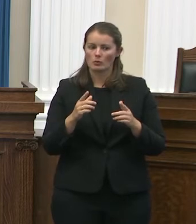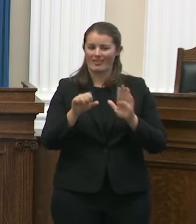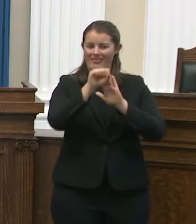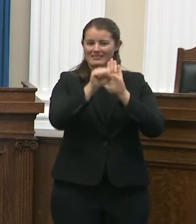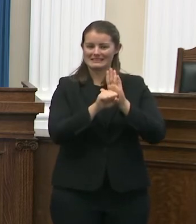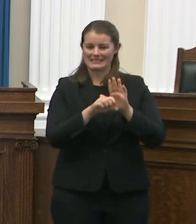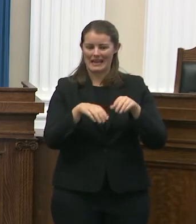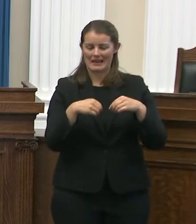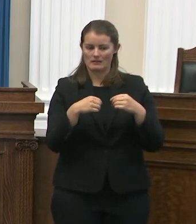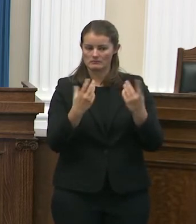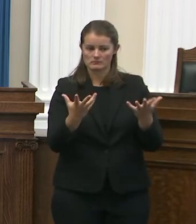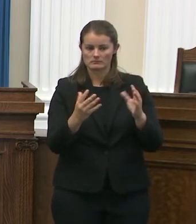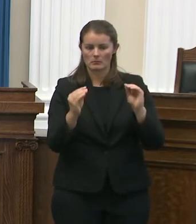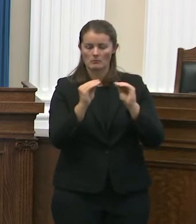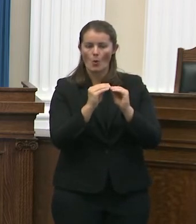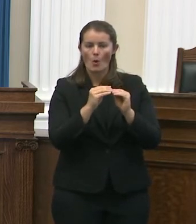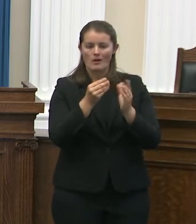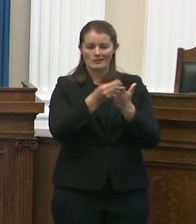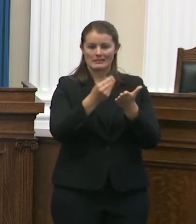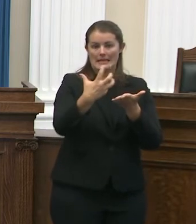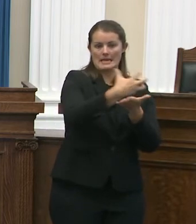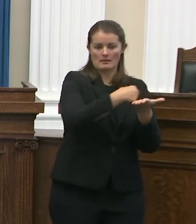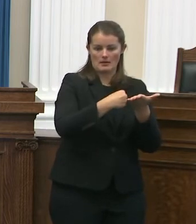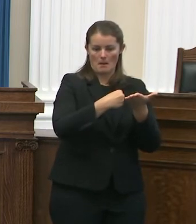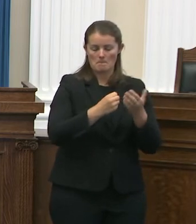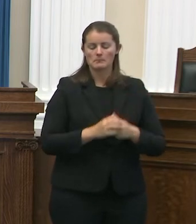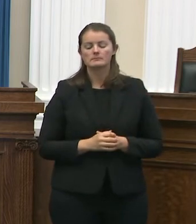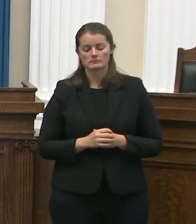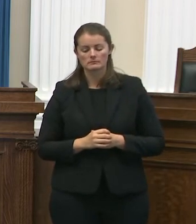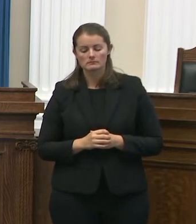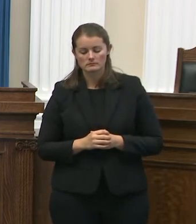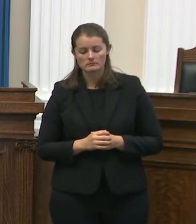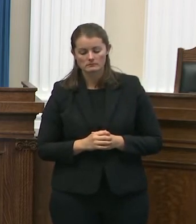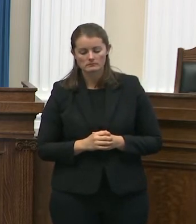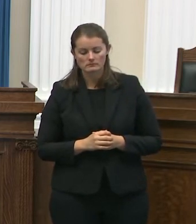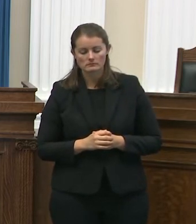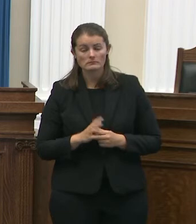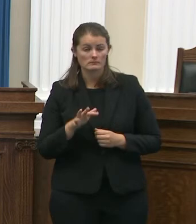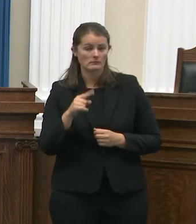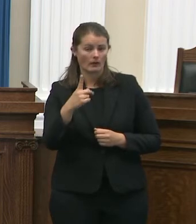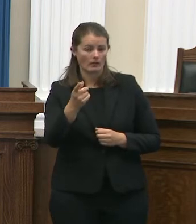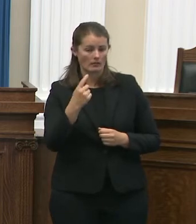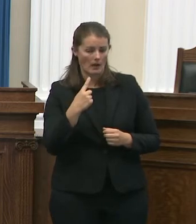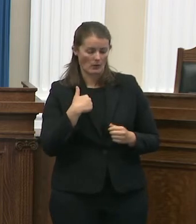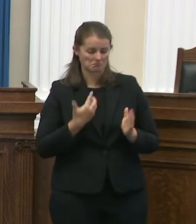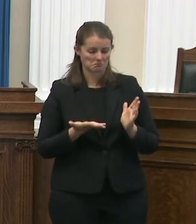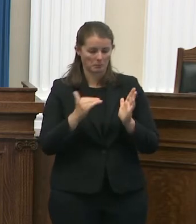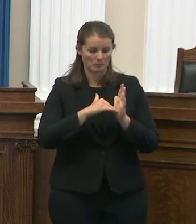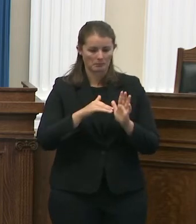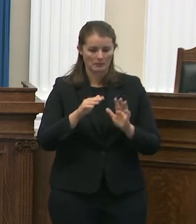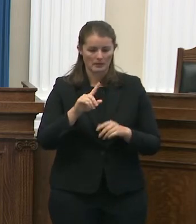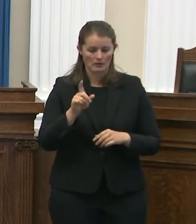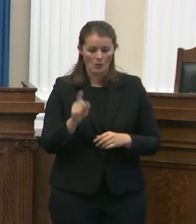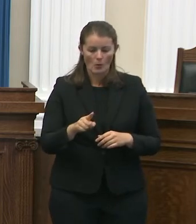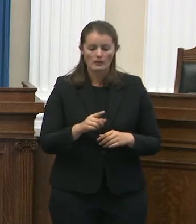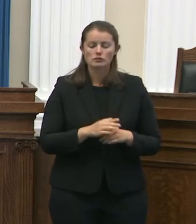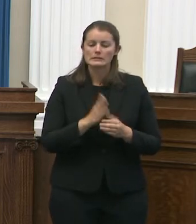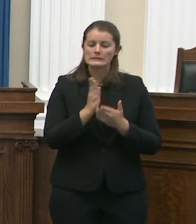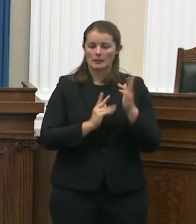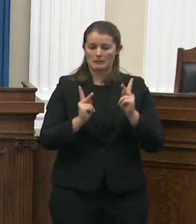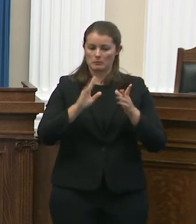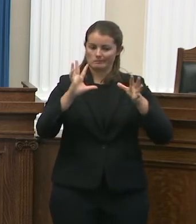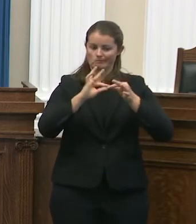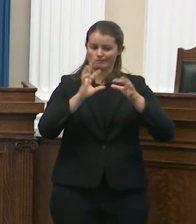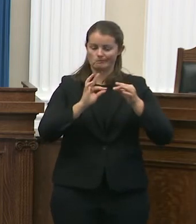The question was, I've received criticism that I'm not leading enough to raise revenue and to deal with the budget situation, I